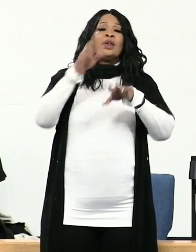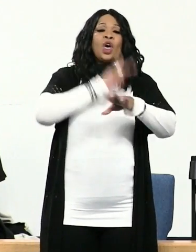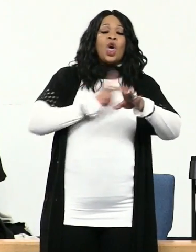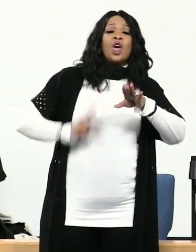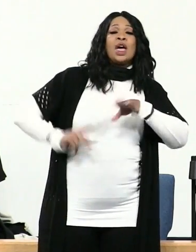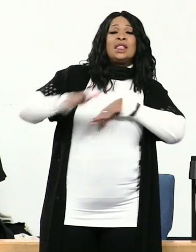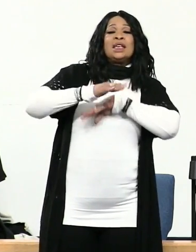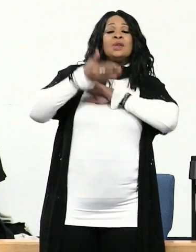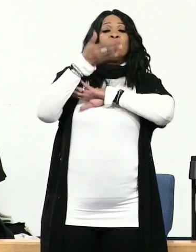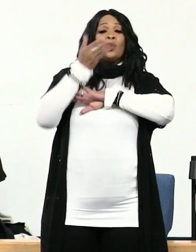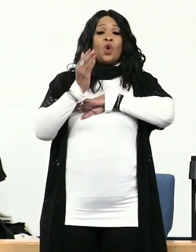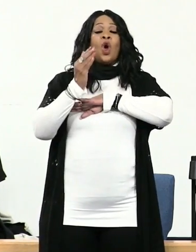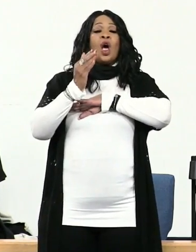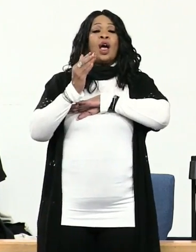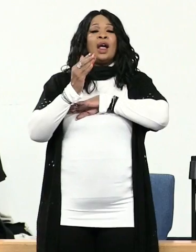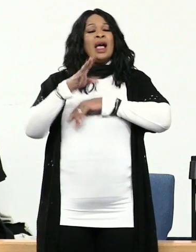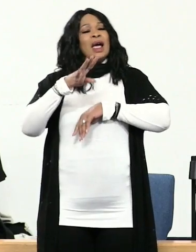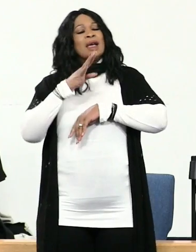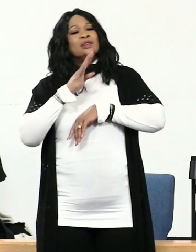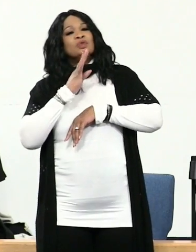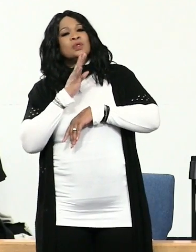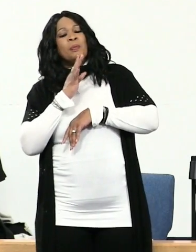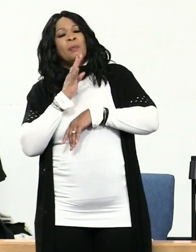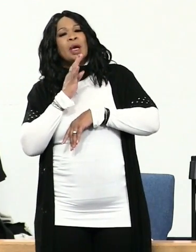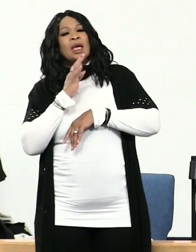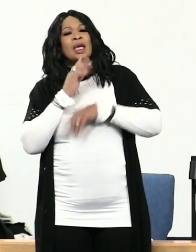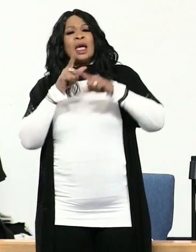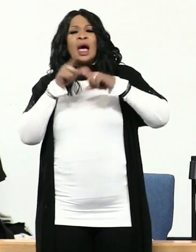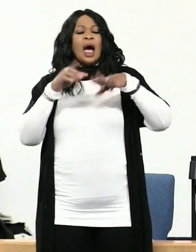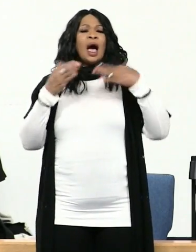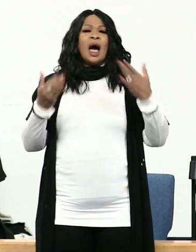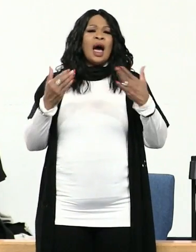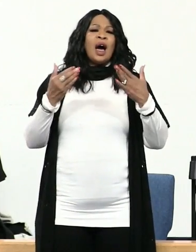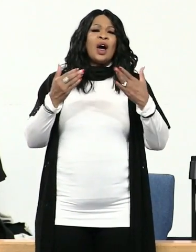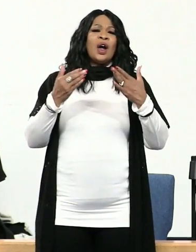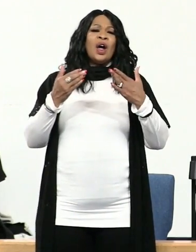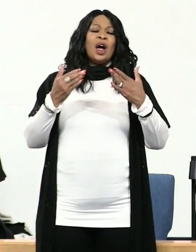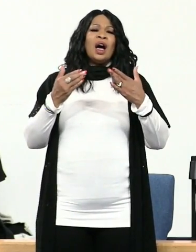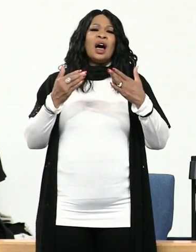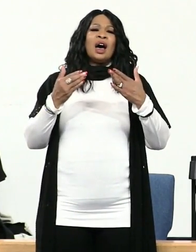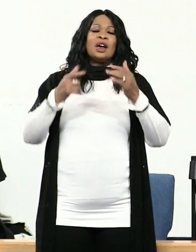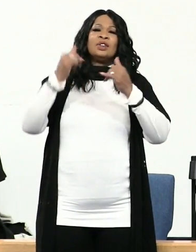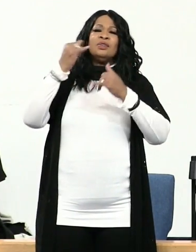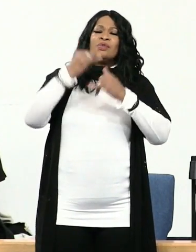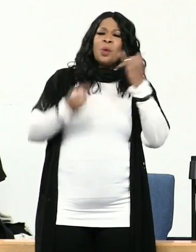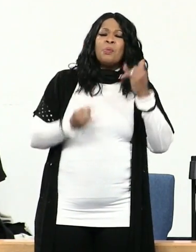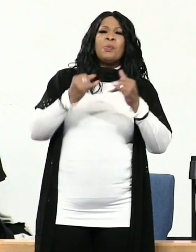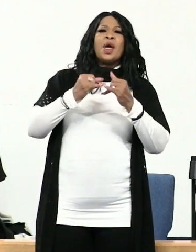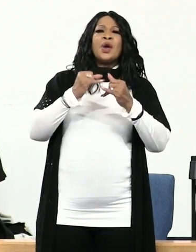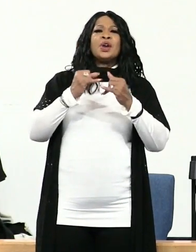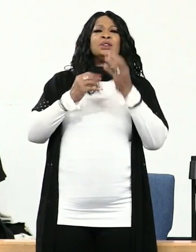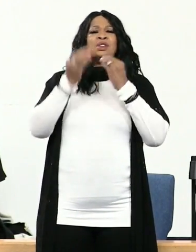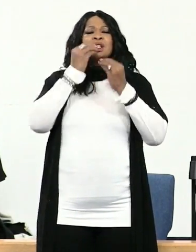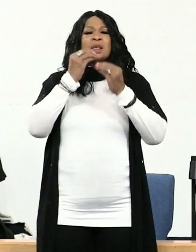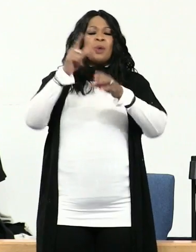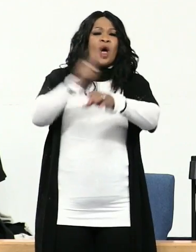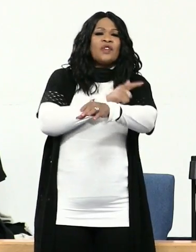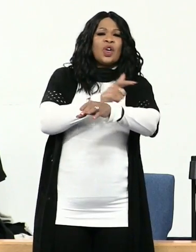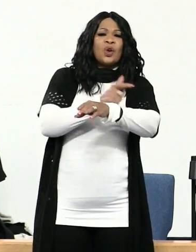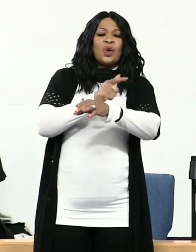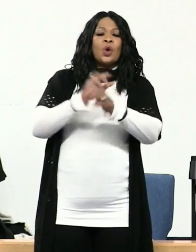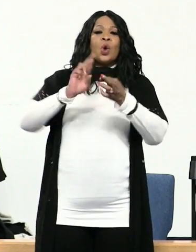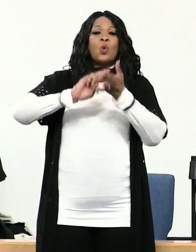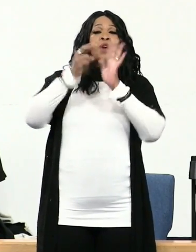of God. He's speaking of the marriage supper of the Lamb. That's over in